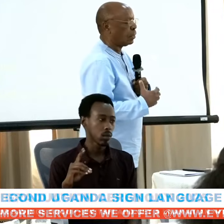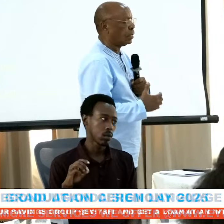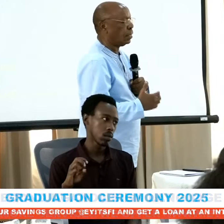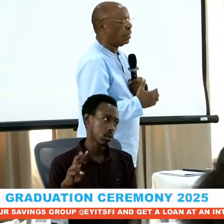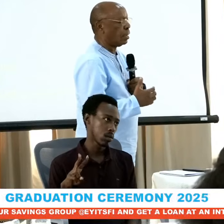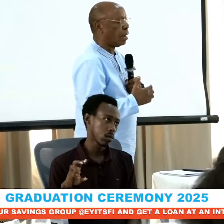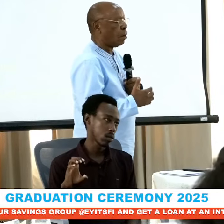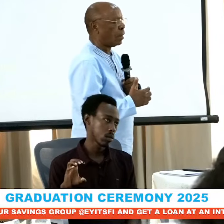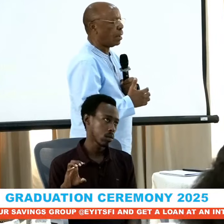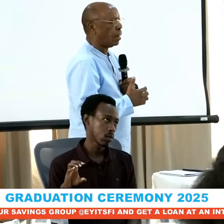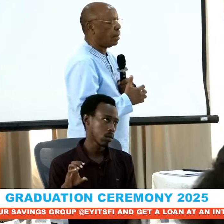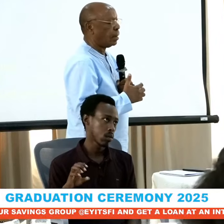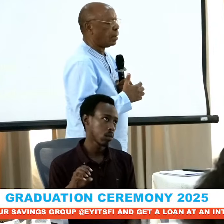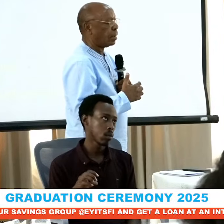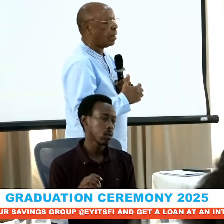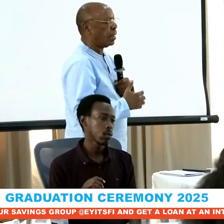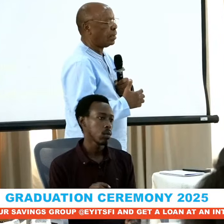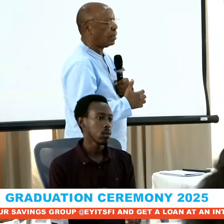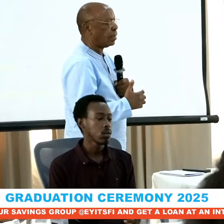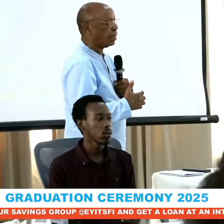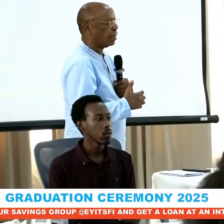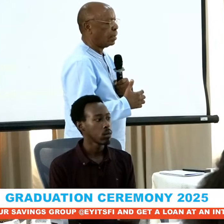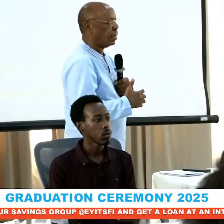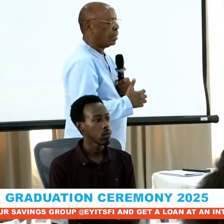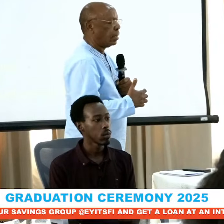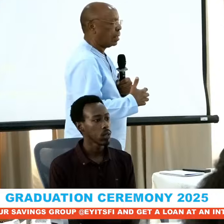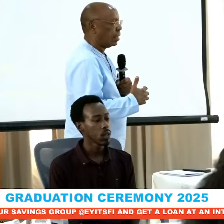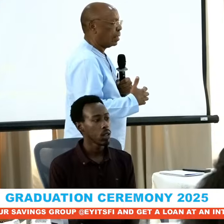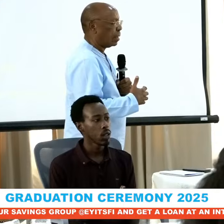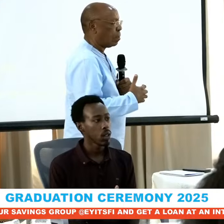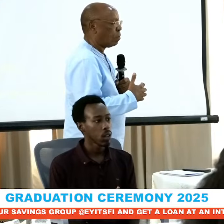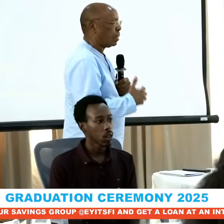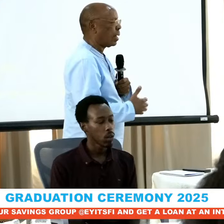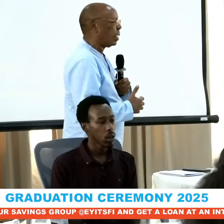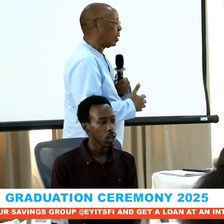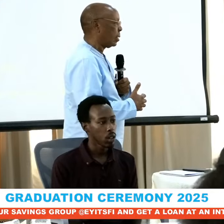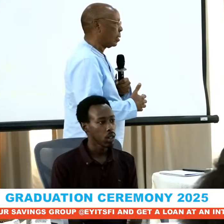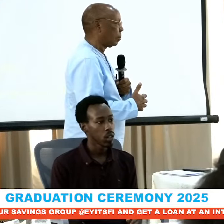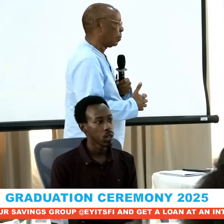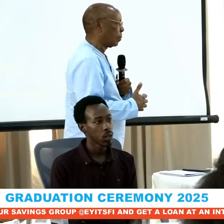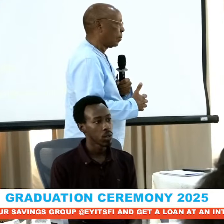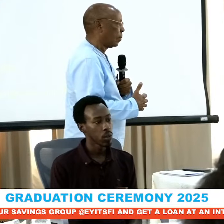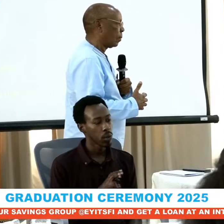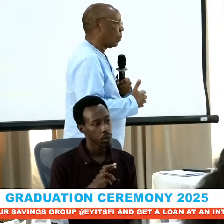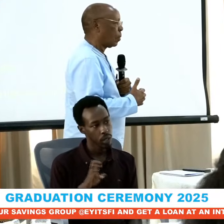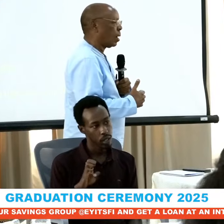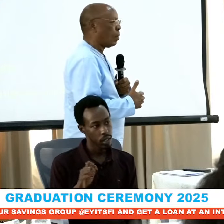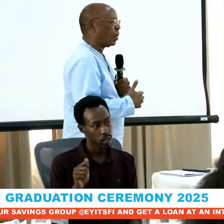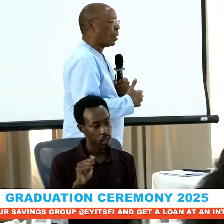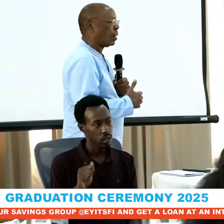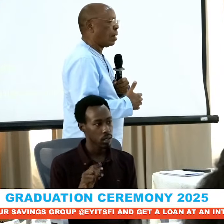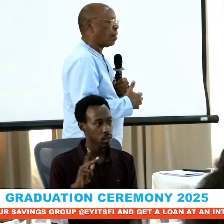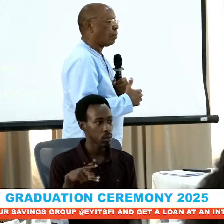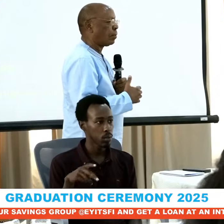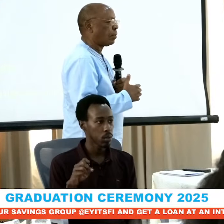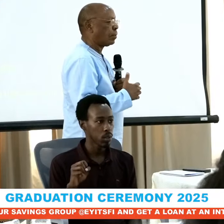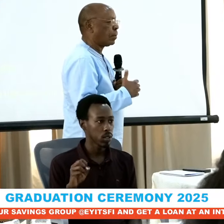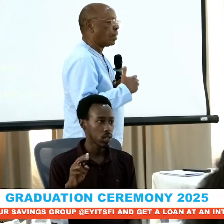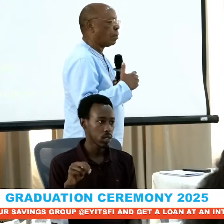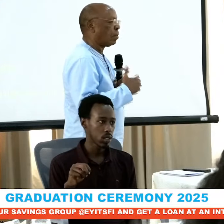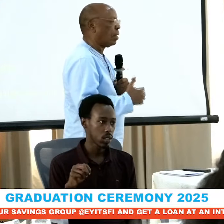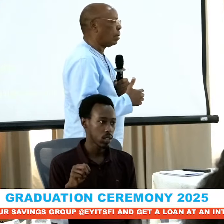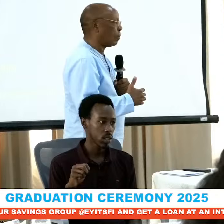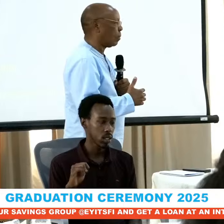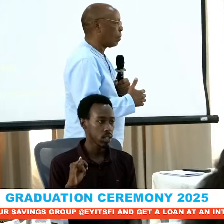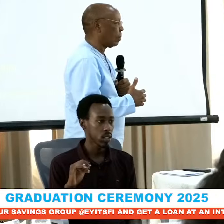is to see how we can guide or be guided on how we can have